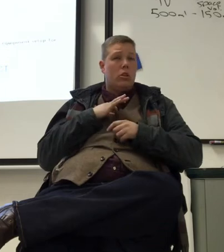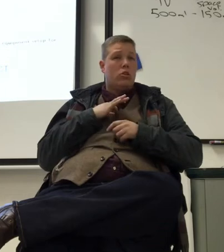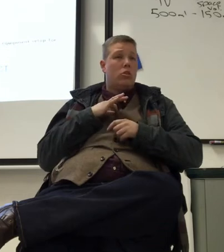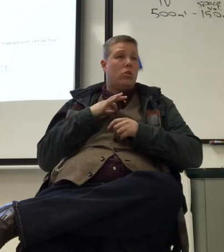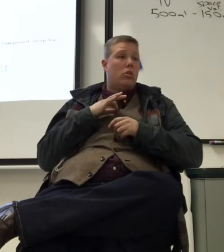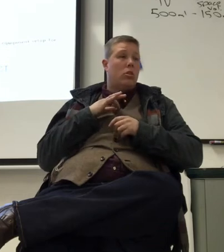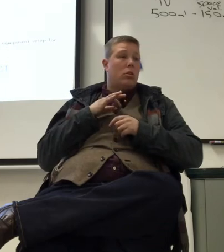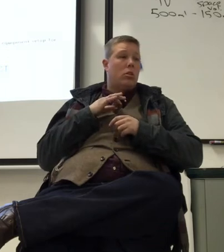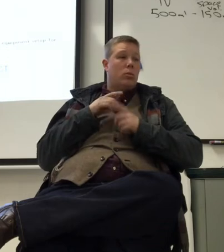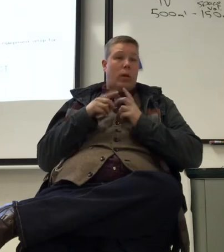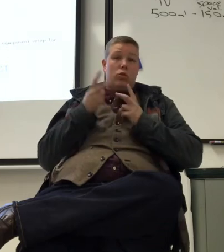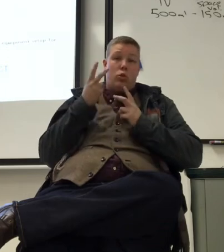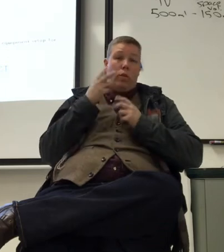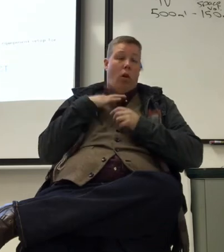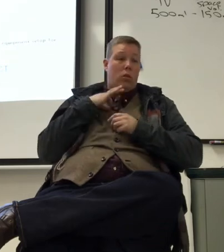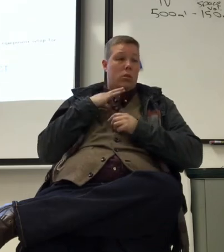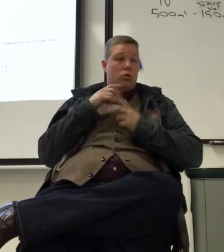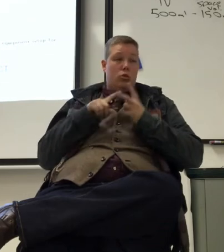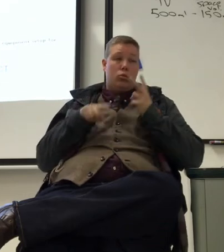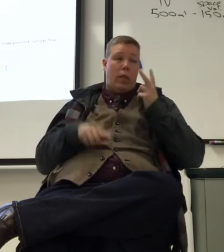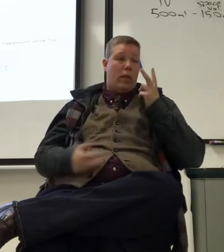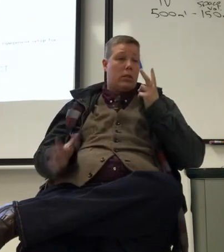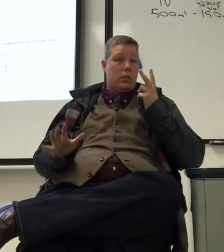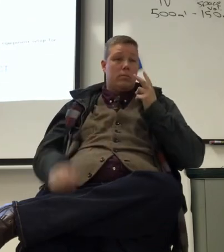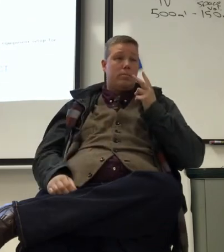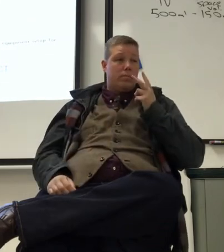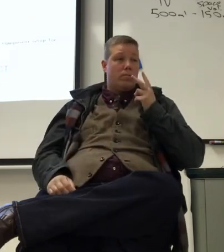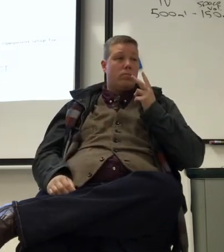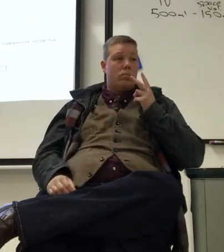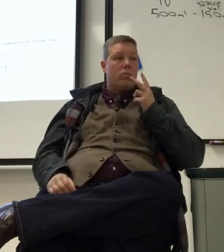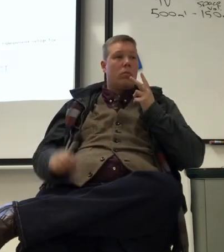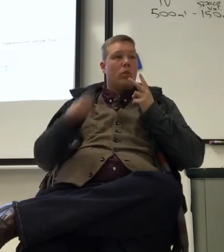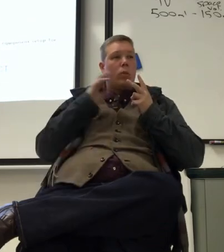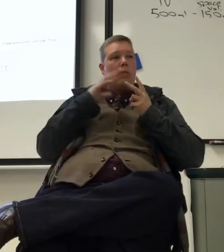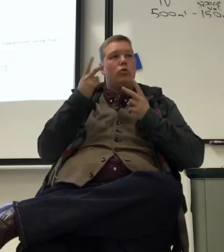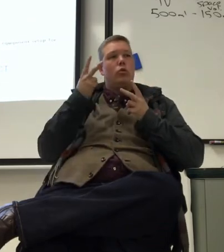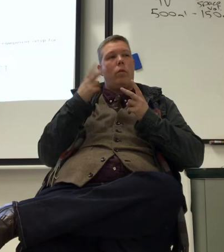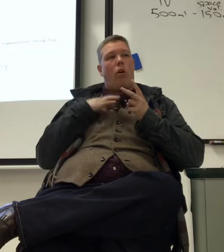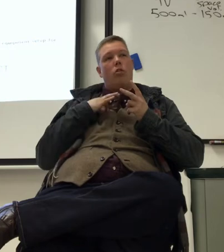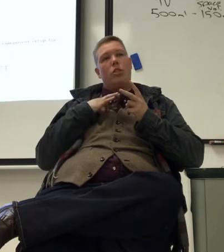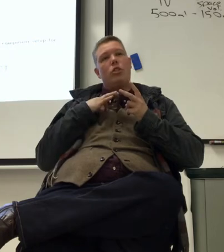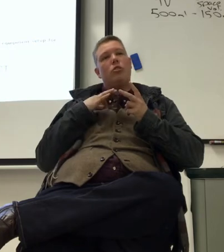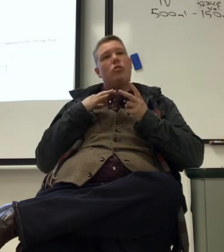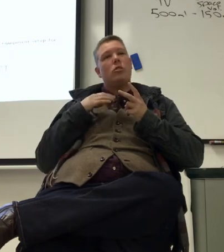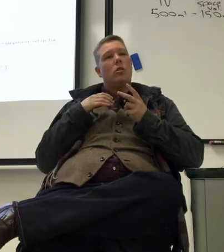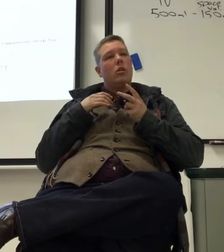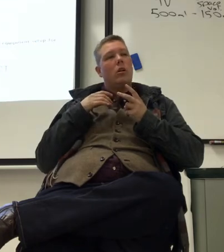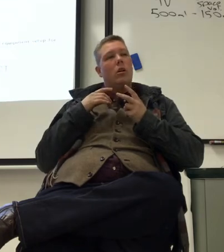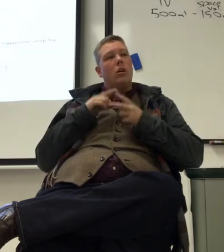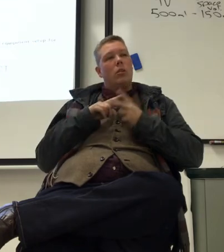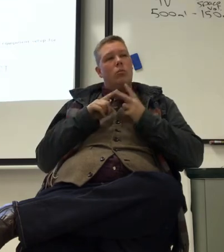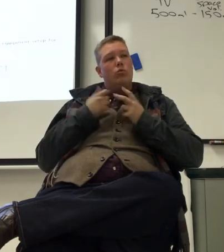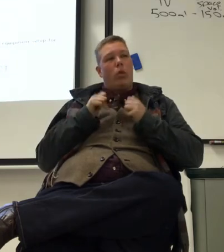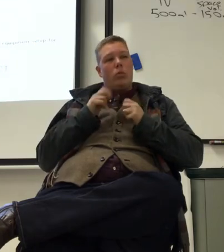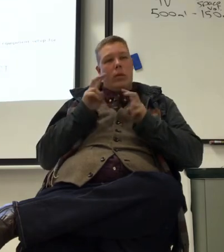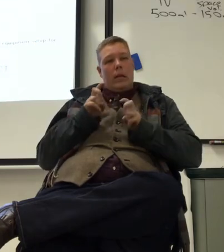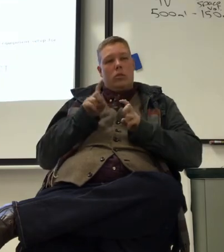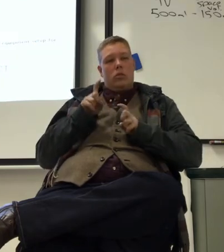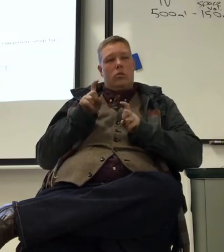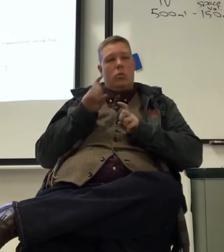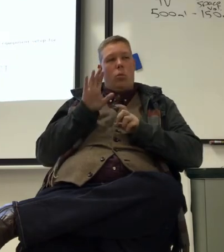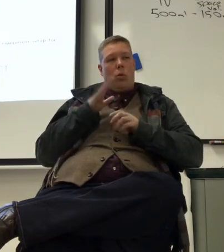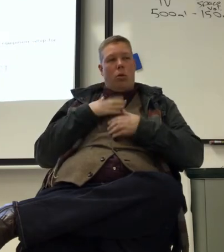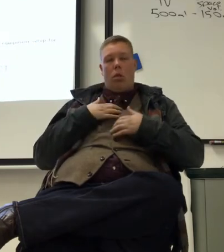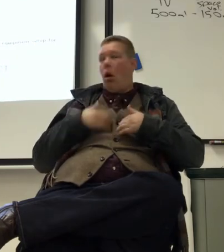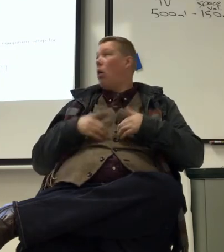to volunteer to be subjects, that's all we really ask for. But the setup is shown here. You